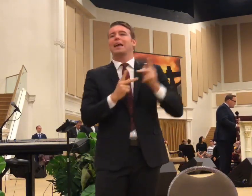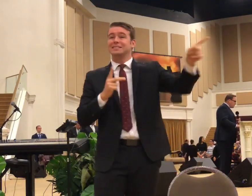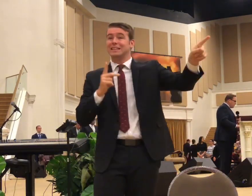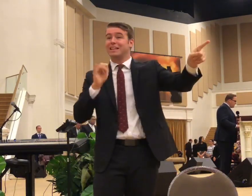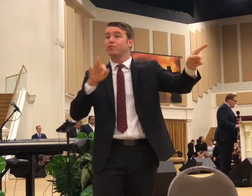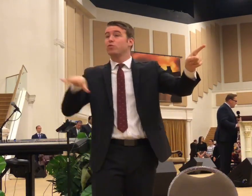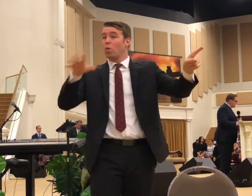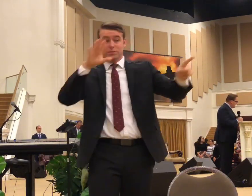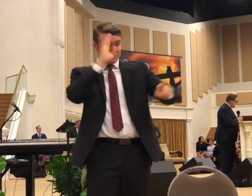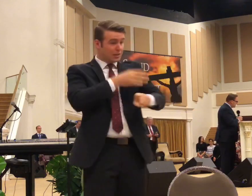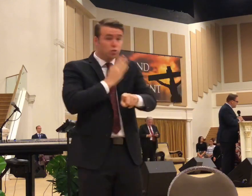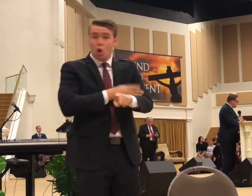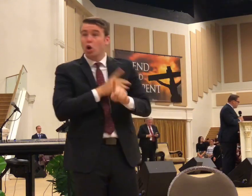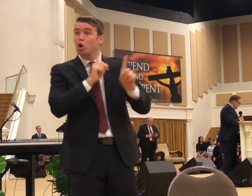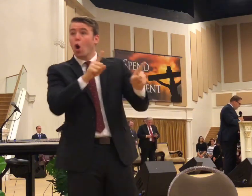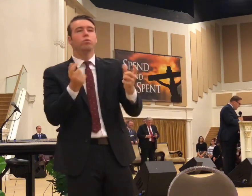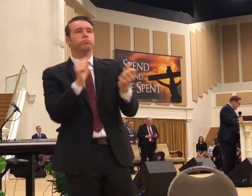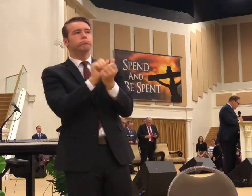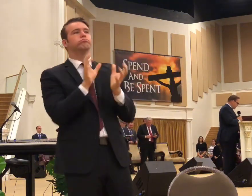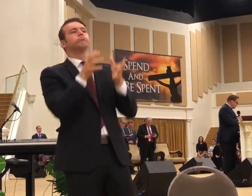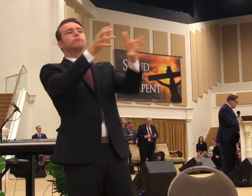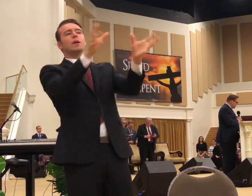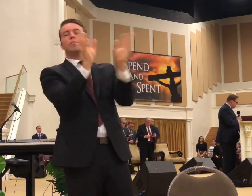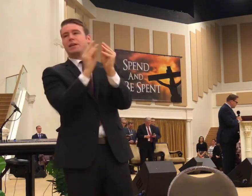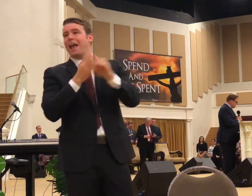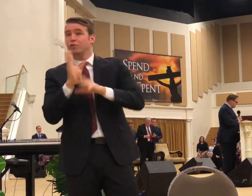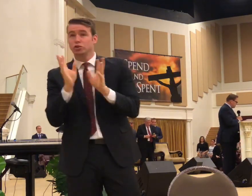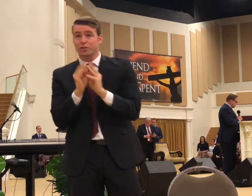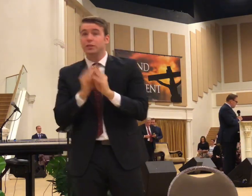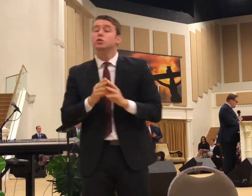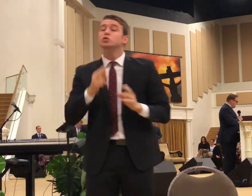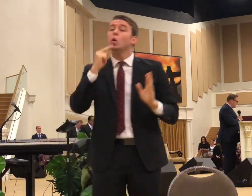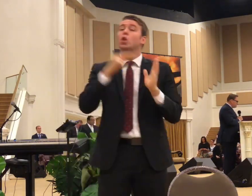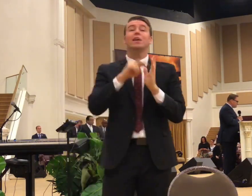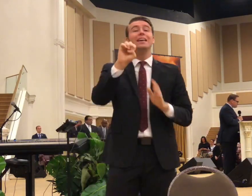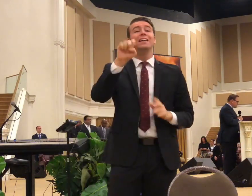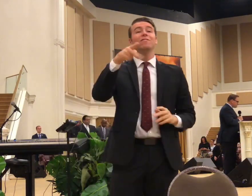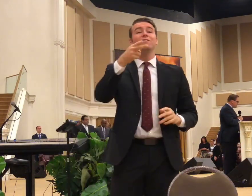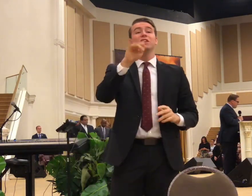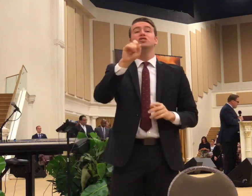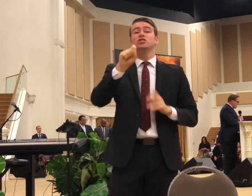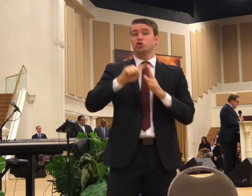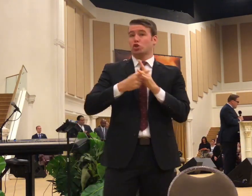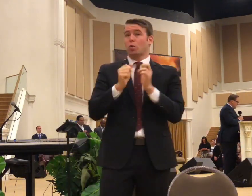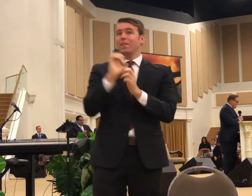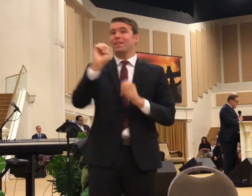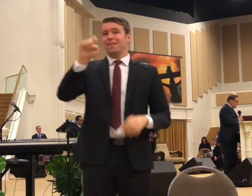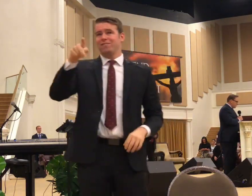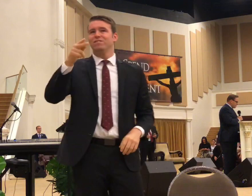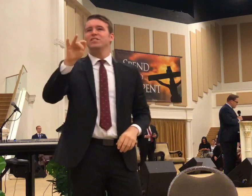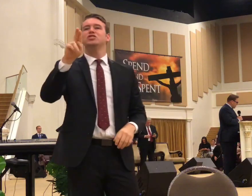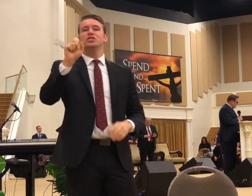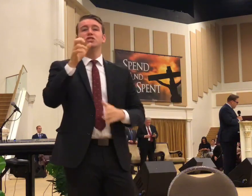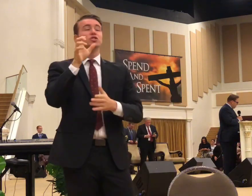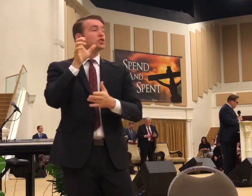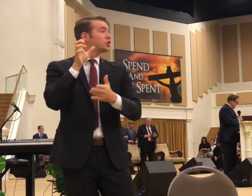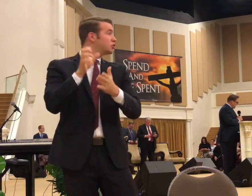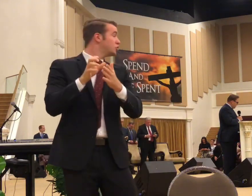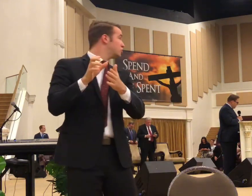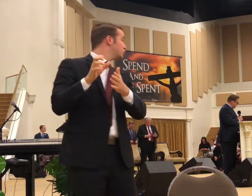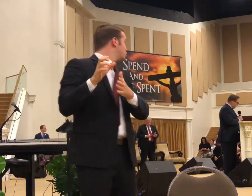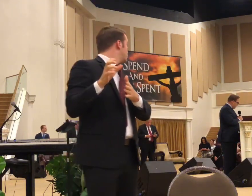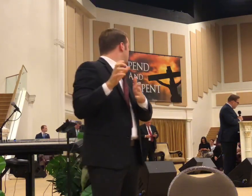there after we are done. Let's go to Ephesians. We'll start there. And verse